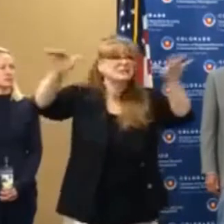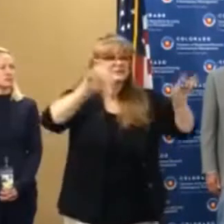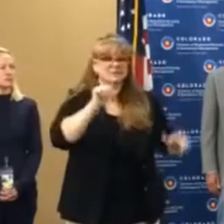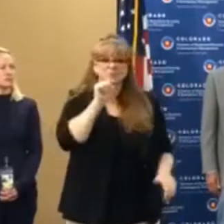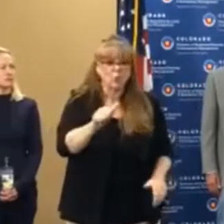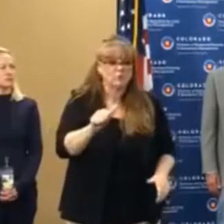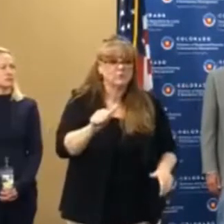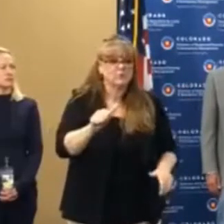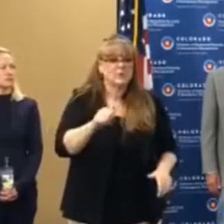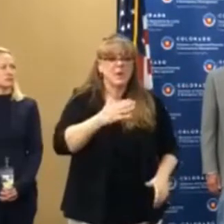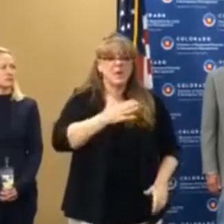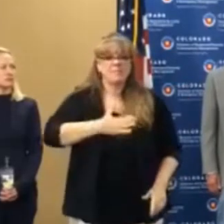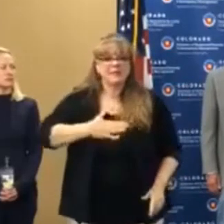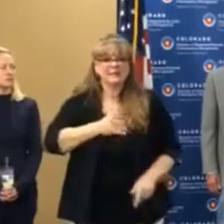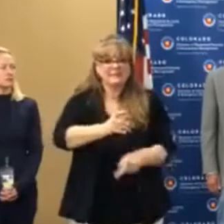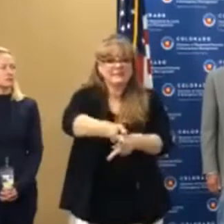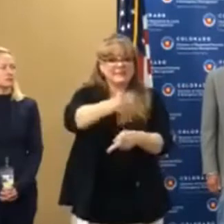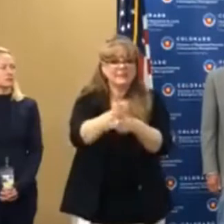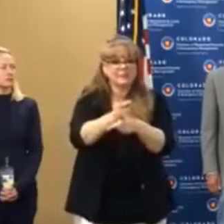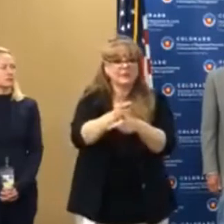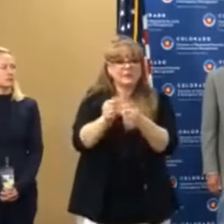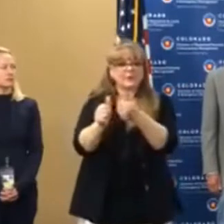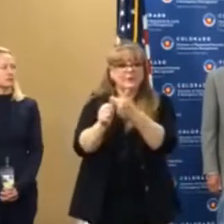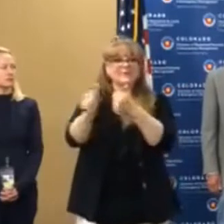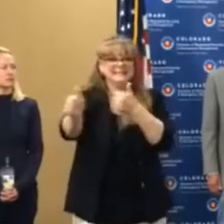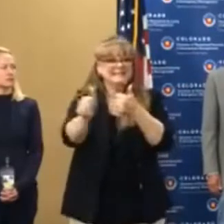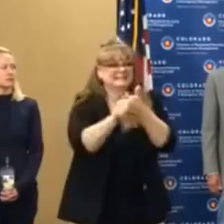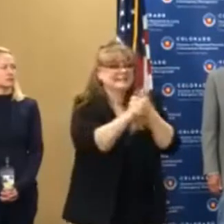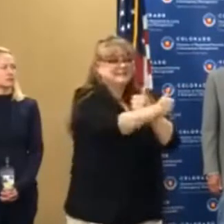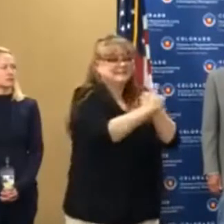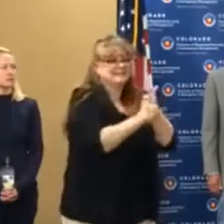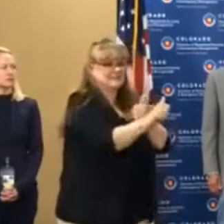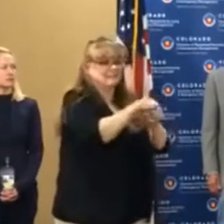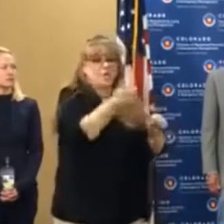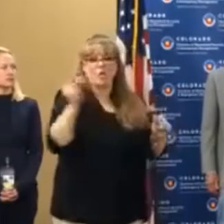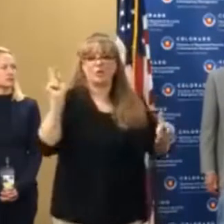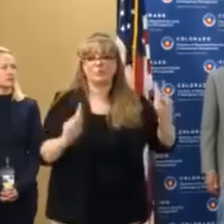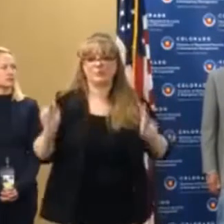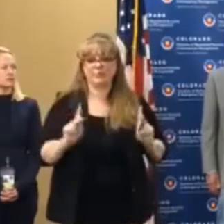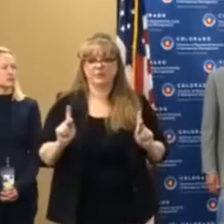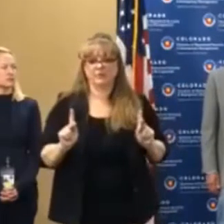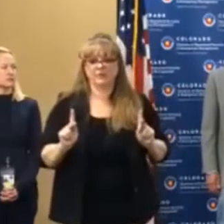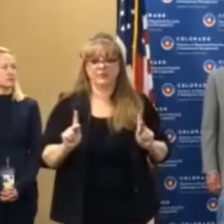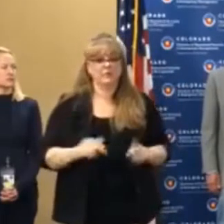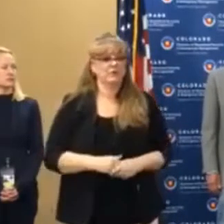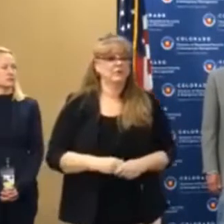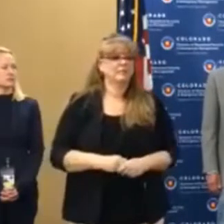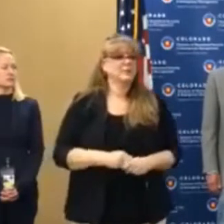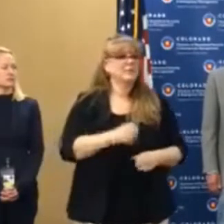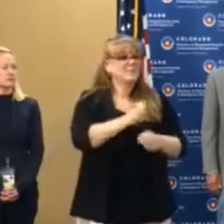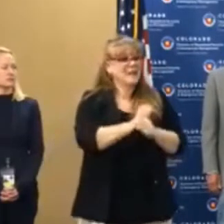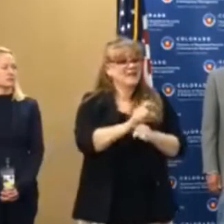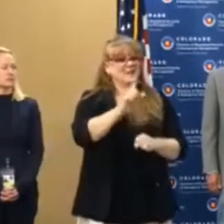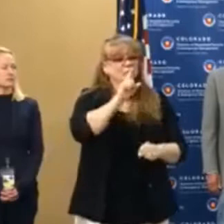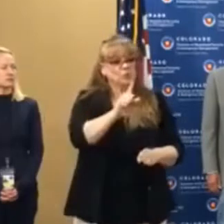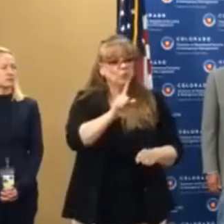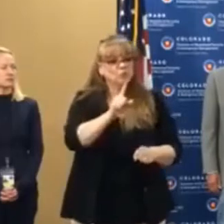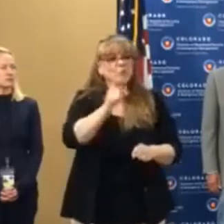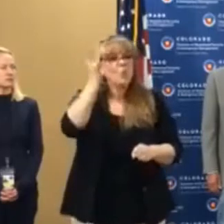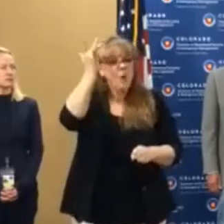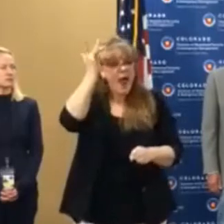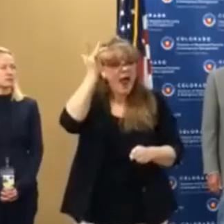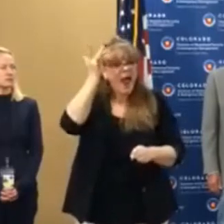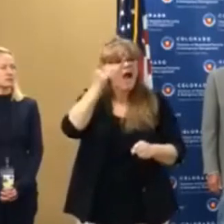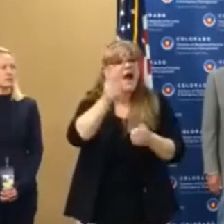by slowing down the spread of the virus. In Colorado, time that we can build our healthcare capacity, build